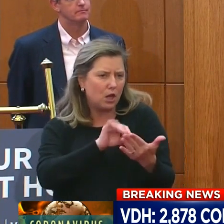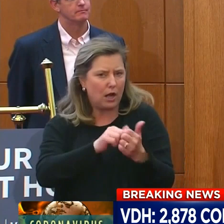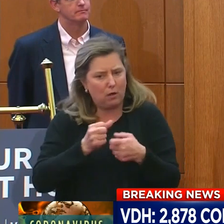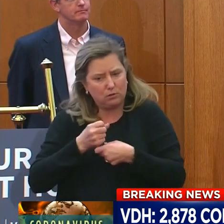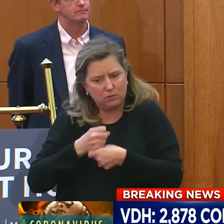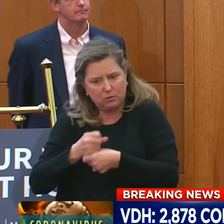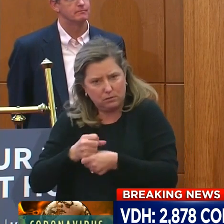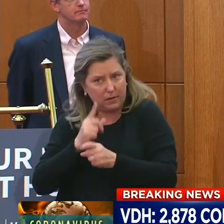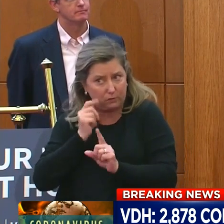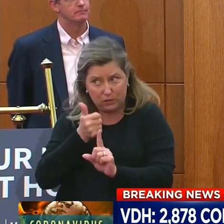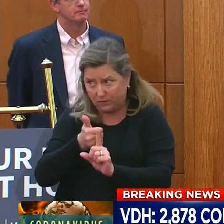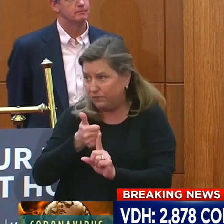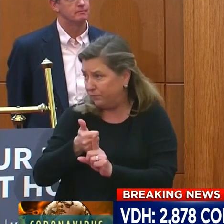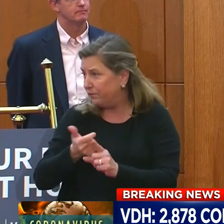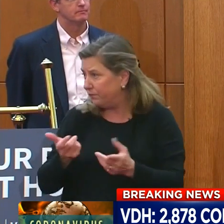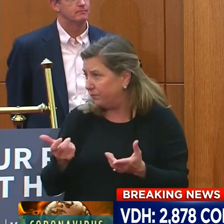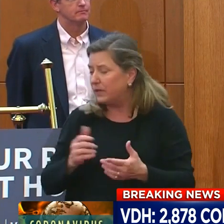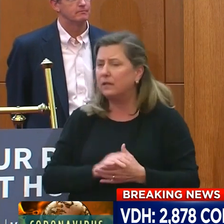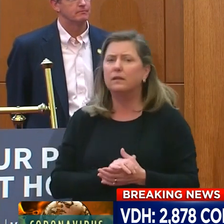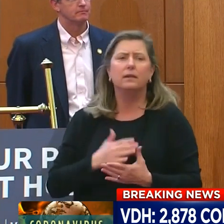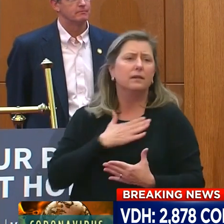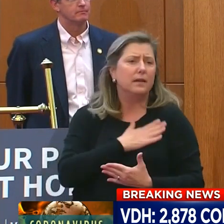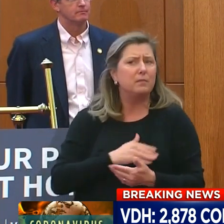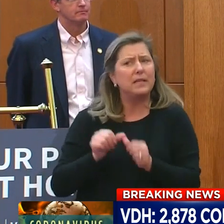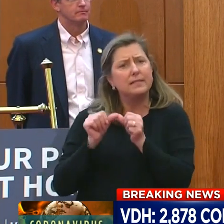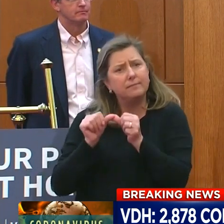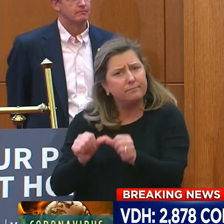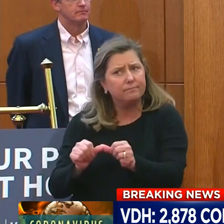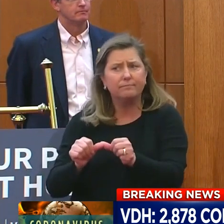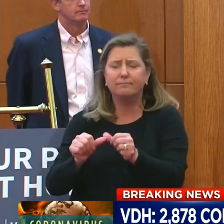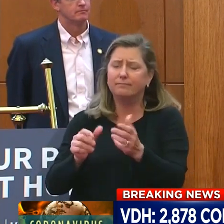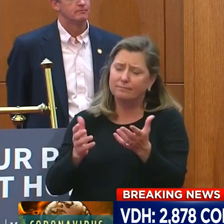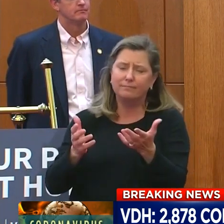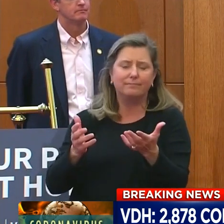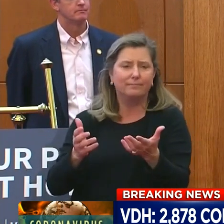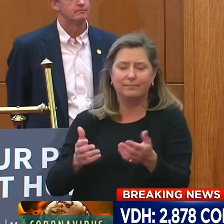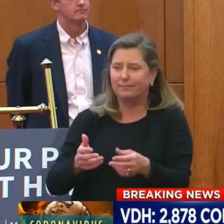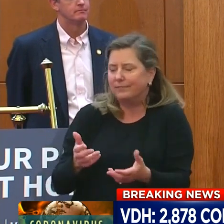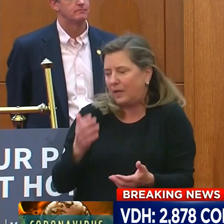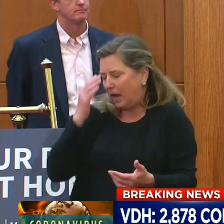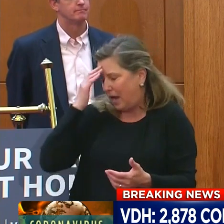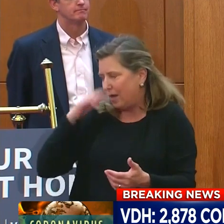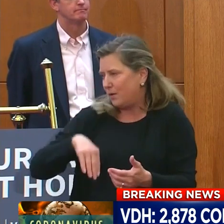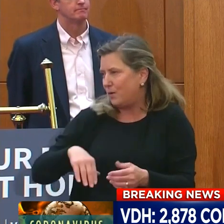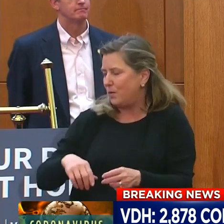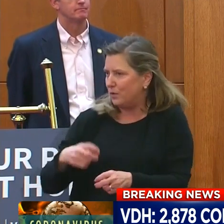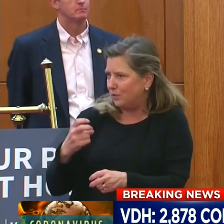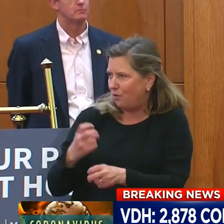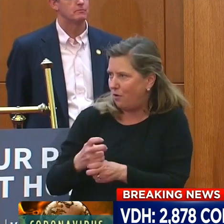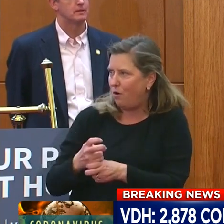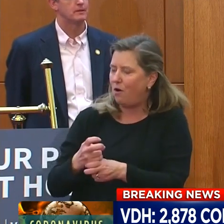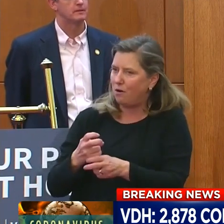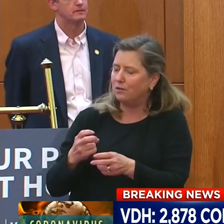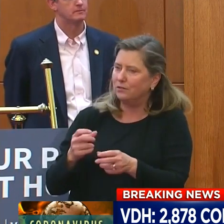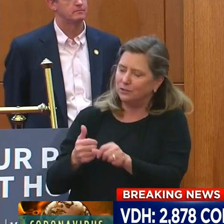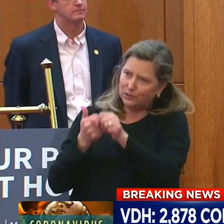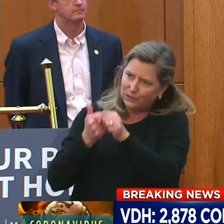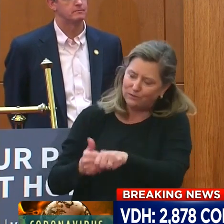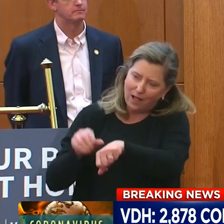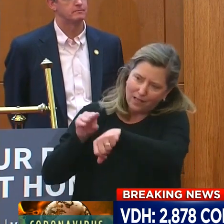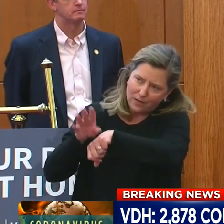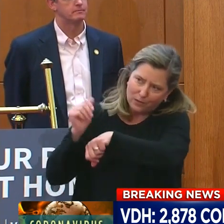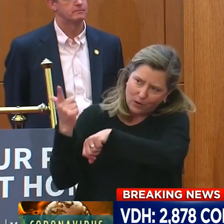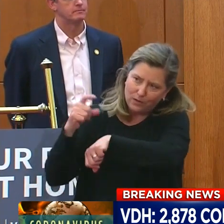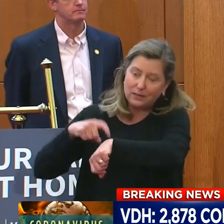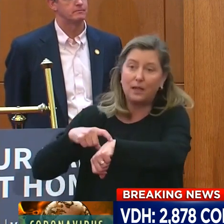directions on how to make those masks. And please continue to, and as difficult as it is, to maintain these guidelines, the